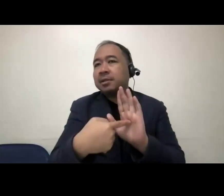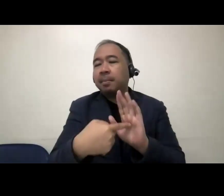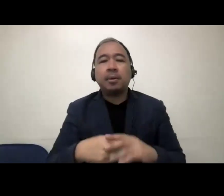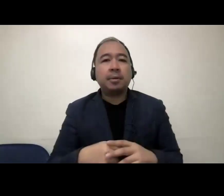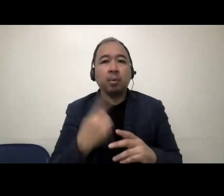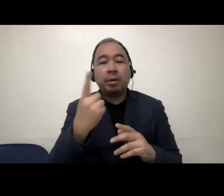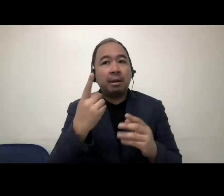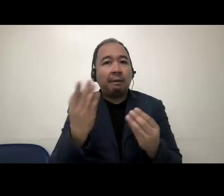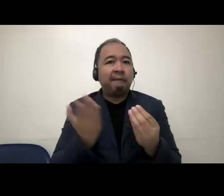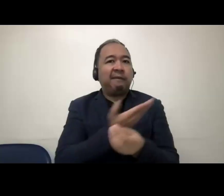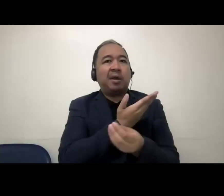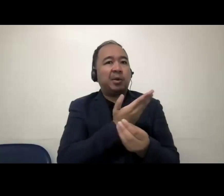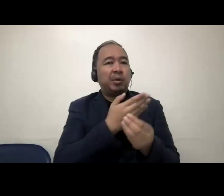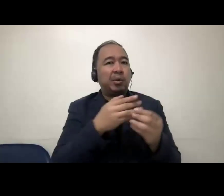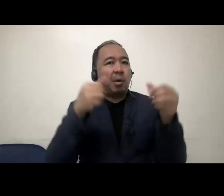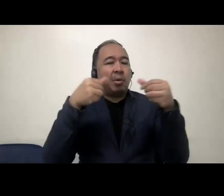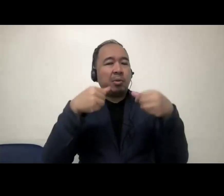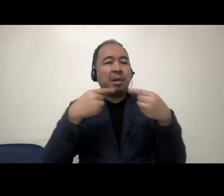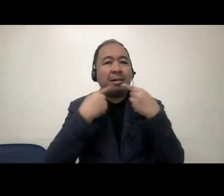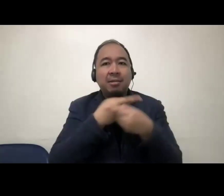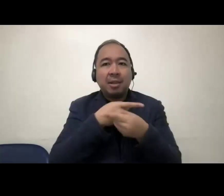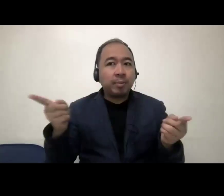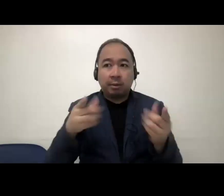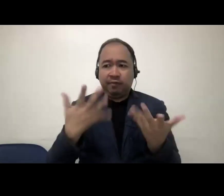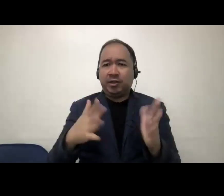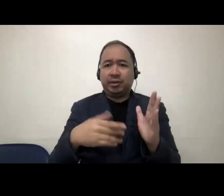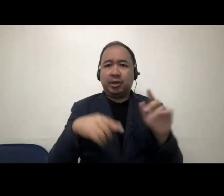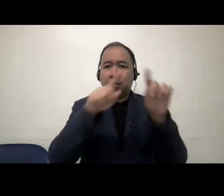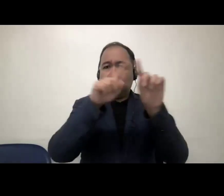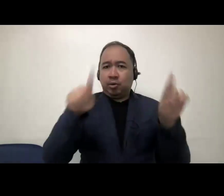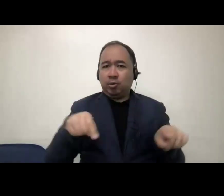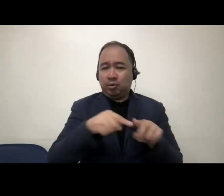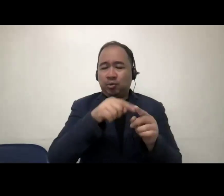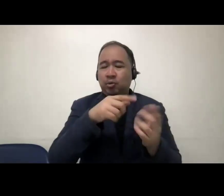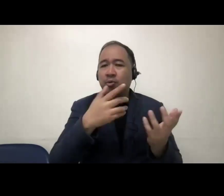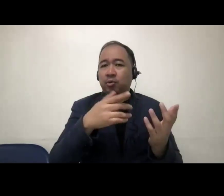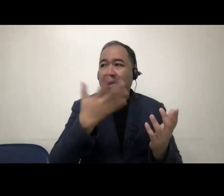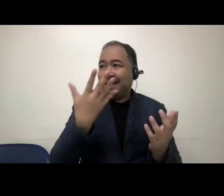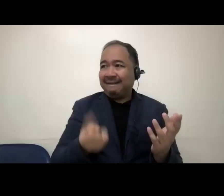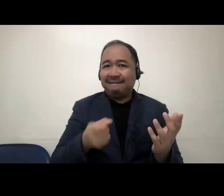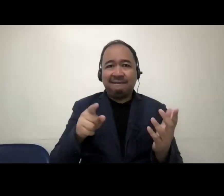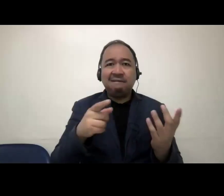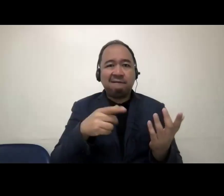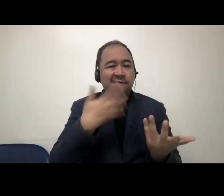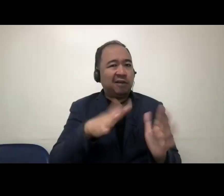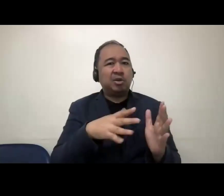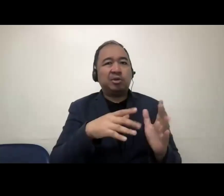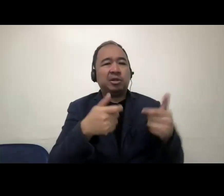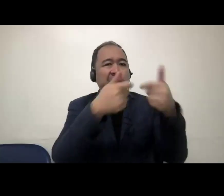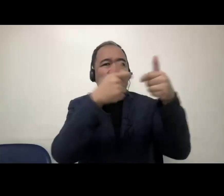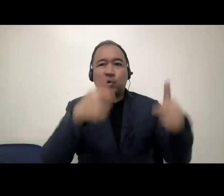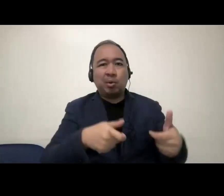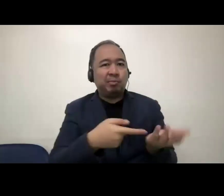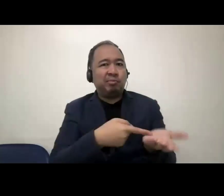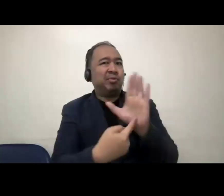eviction notice were issued even before the project documents are prepared. There is concrete cases of the no free prior